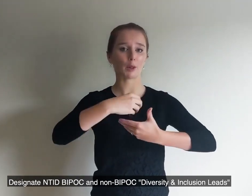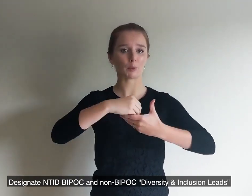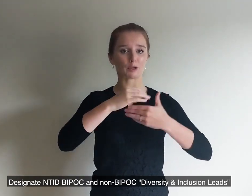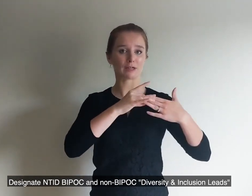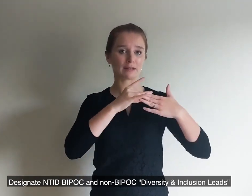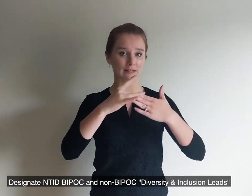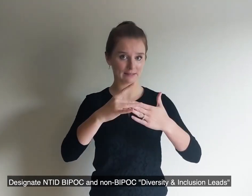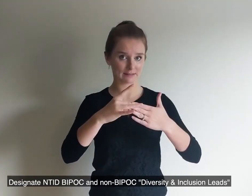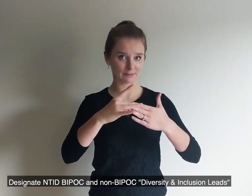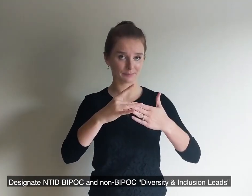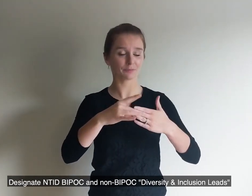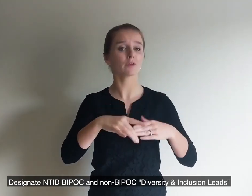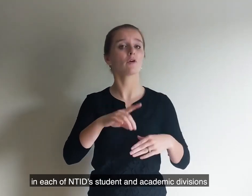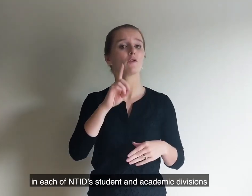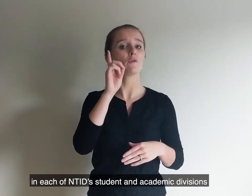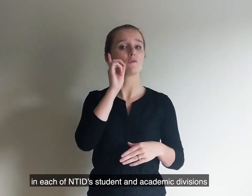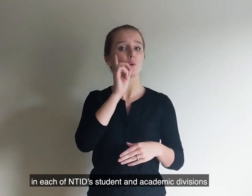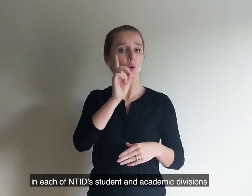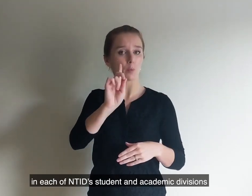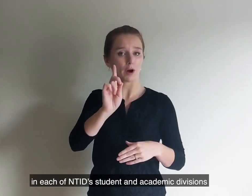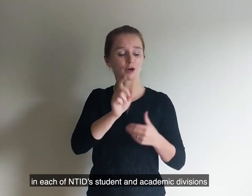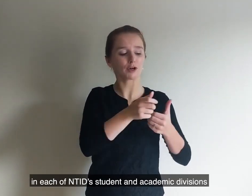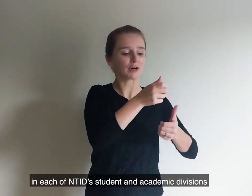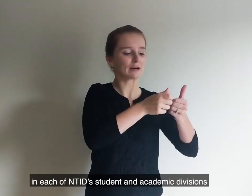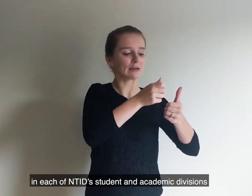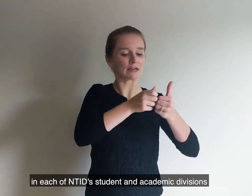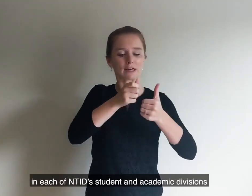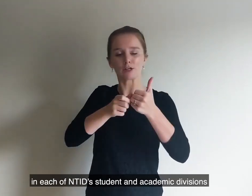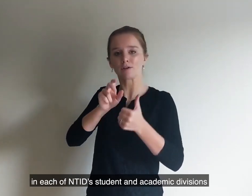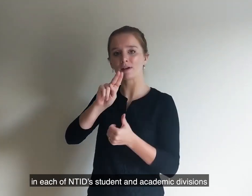inclusion leads in each of NTID's